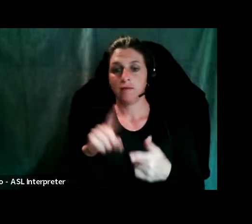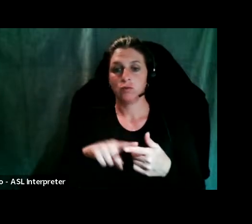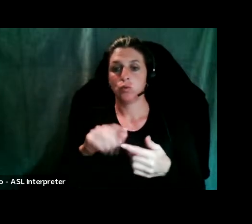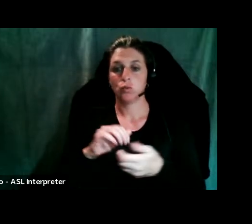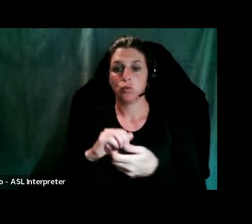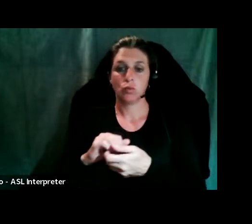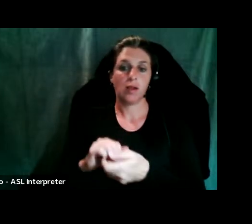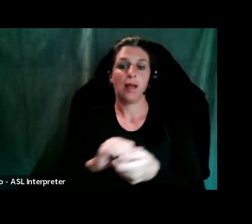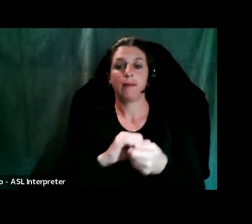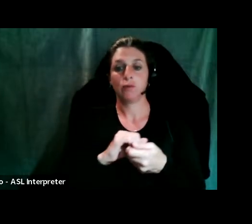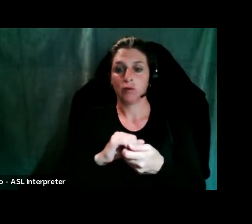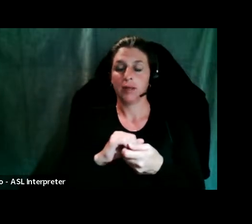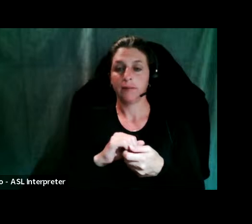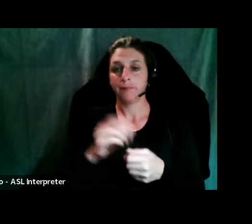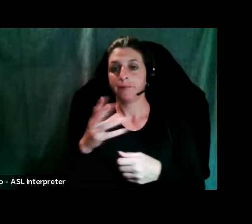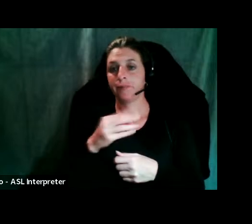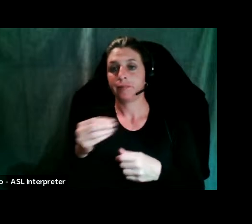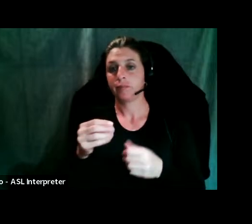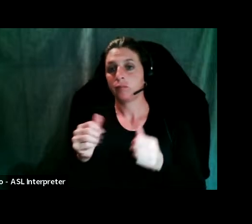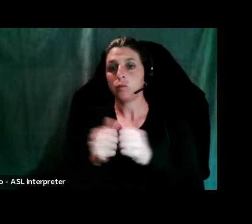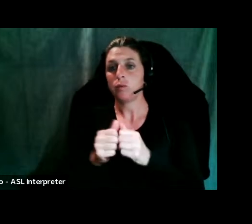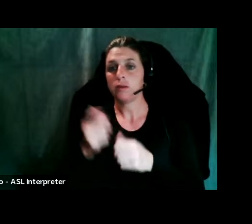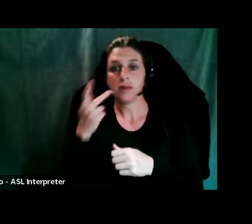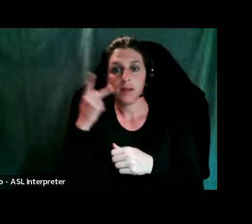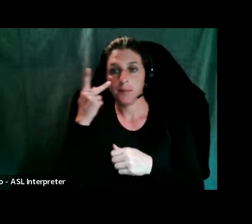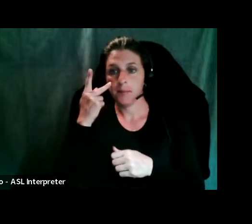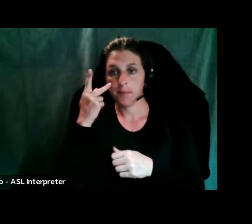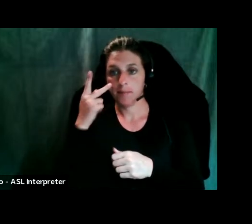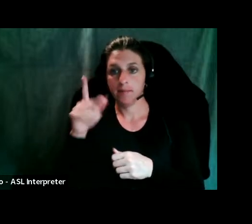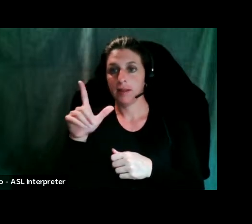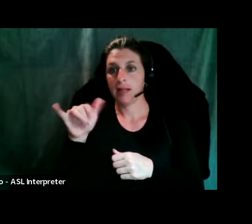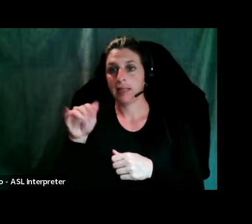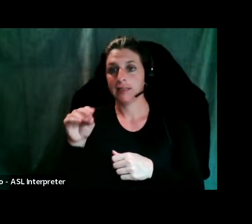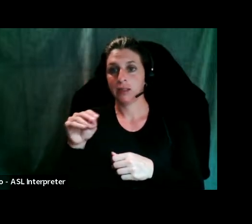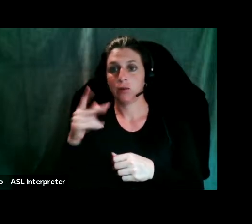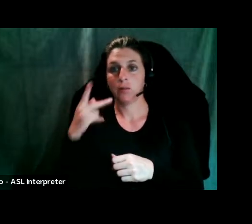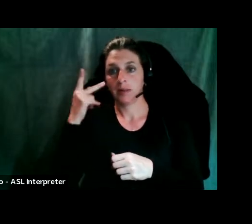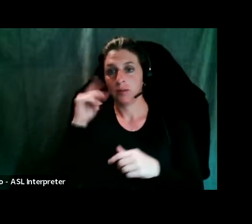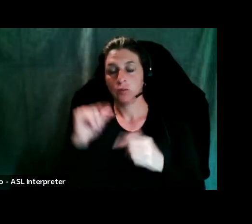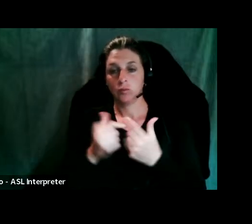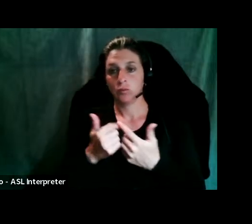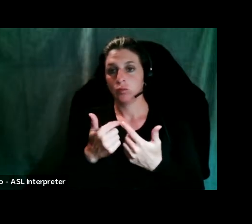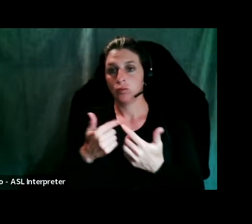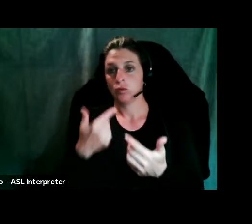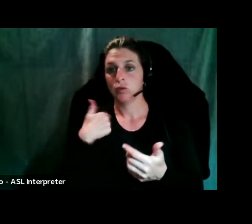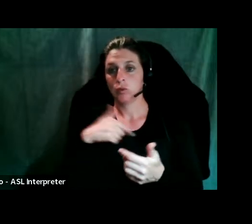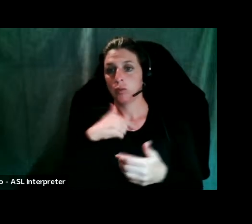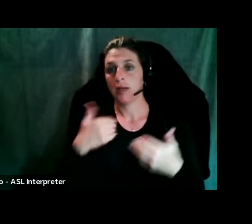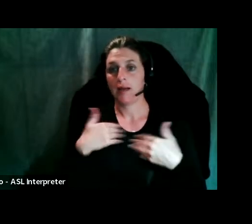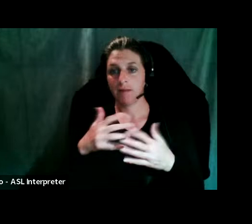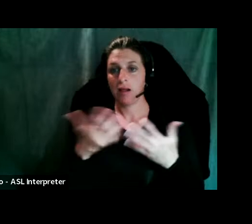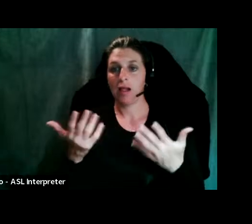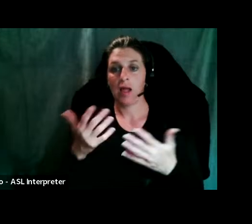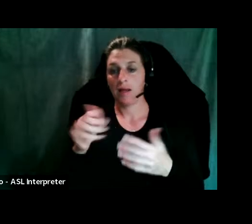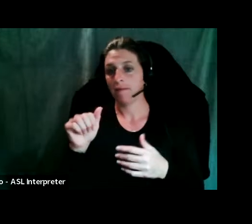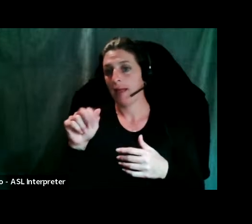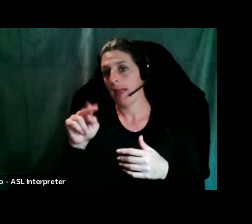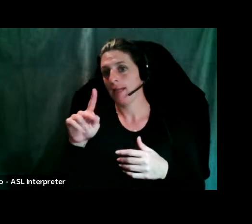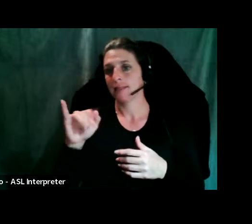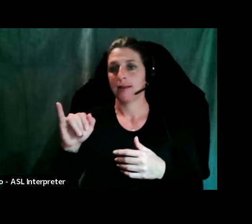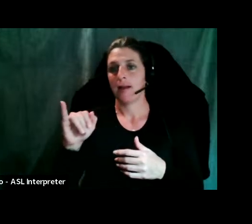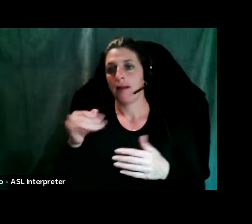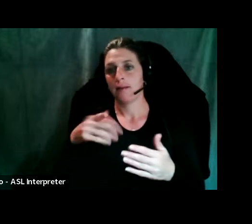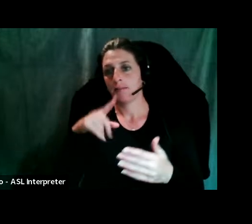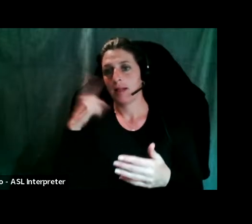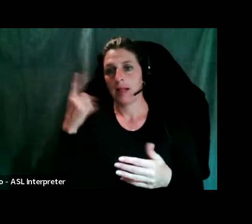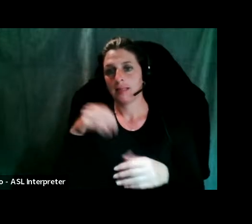collaborate. And then with the Latino parent groups too. I mean, we have a lot of anti-Blackness in our own culture,